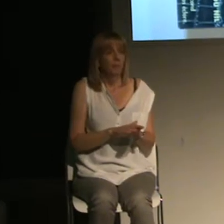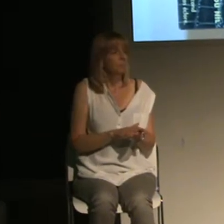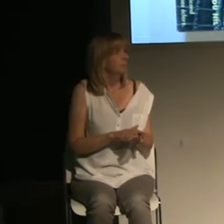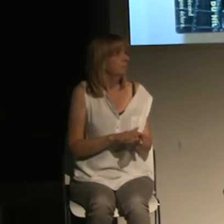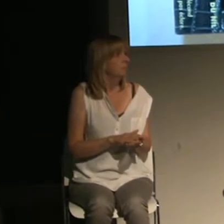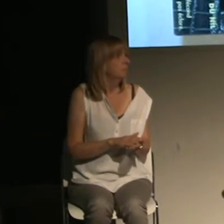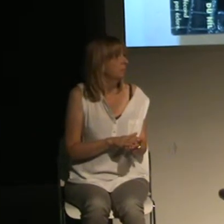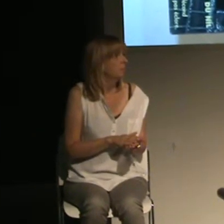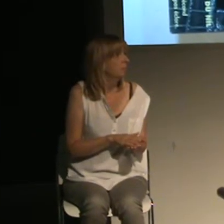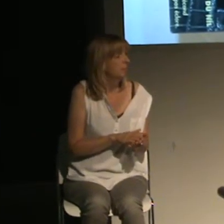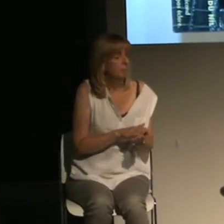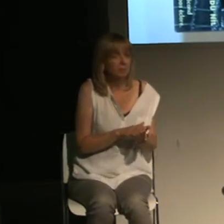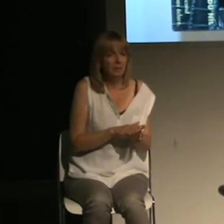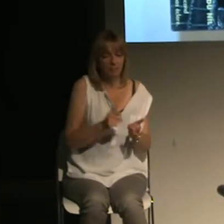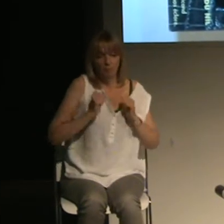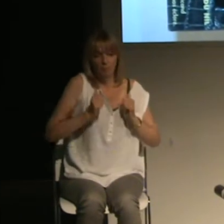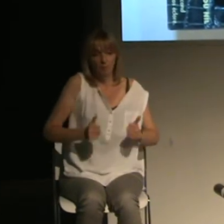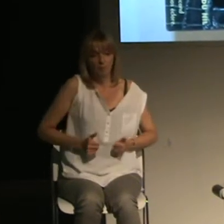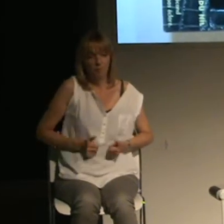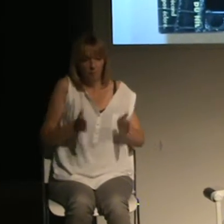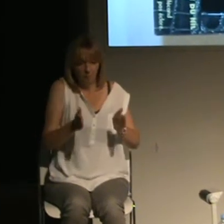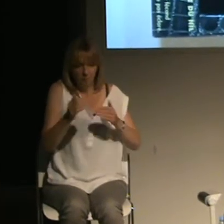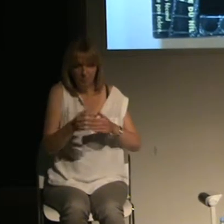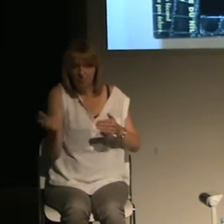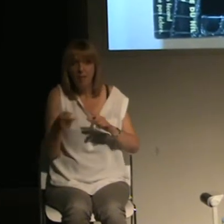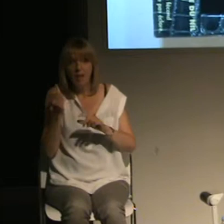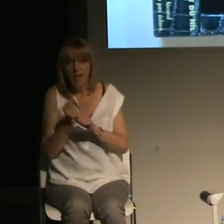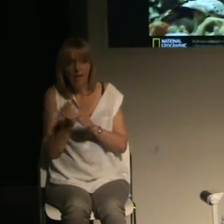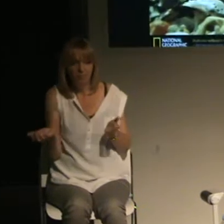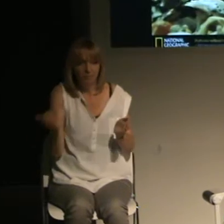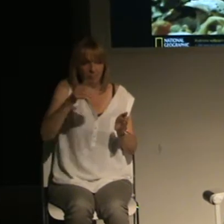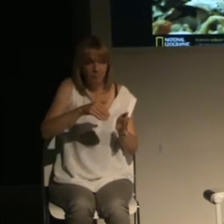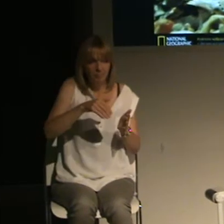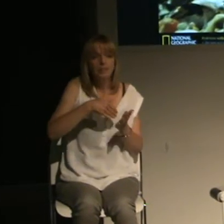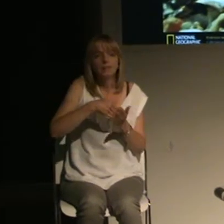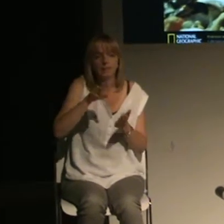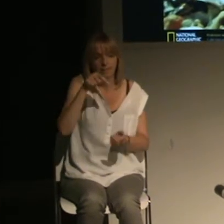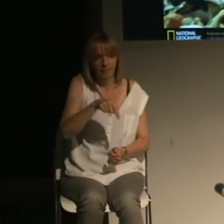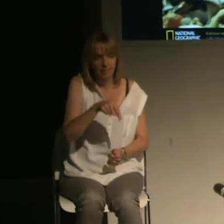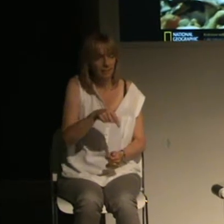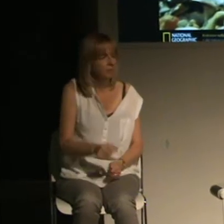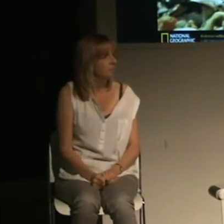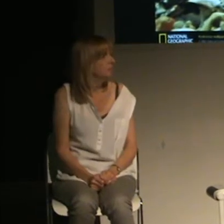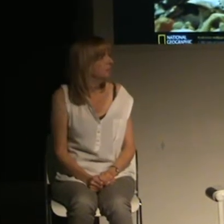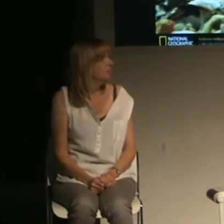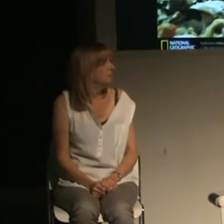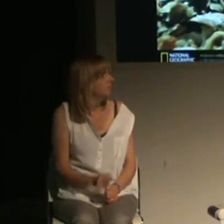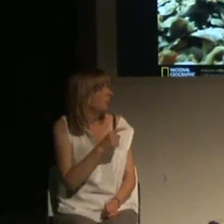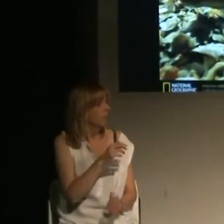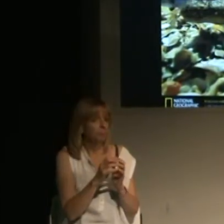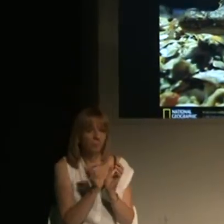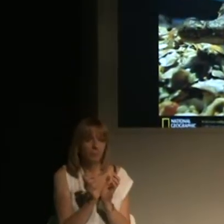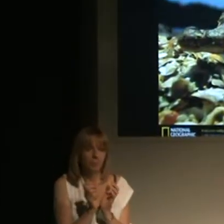it. Only a few pounds. And we can see one here that's done quite the opposite, it's hatched. Yeah, this one's